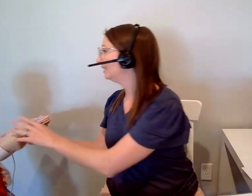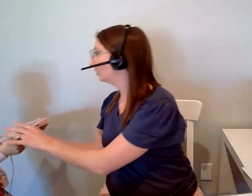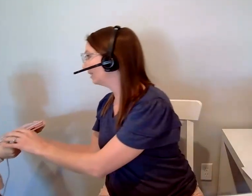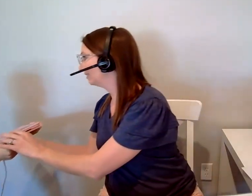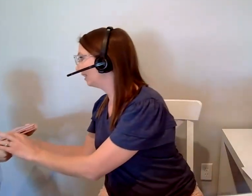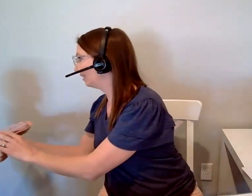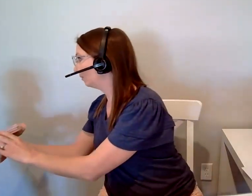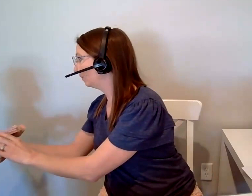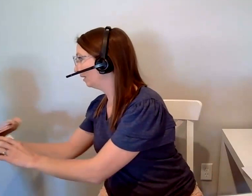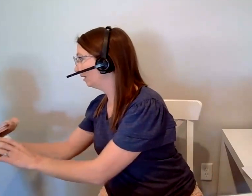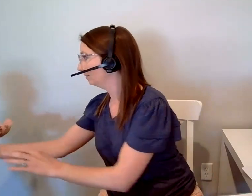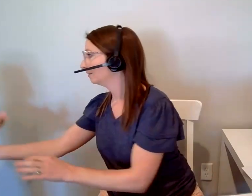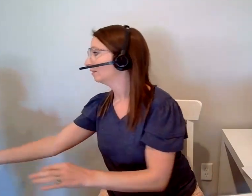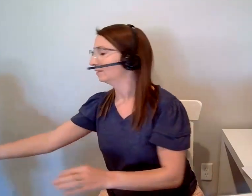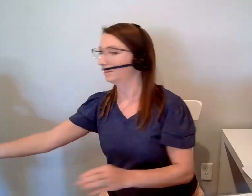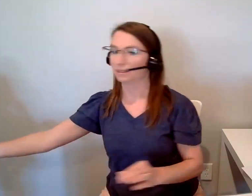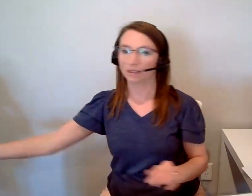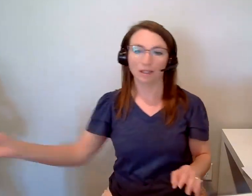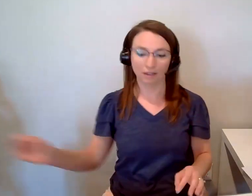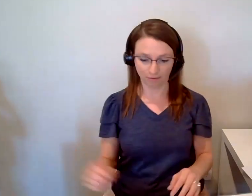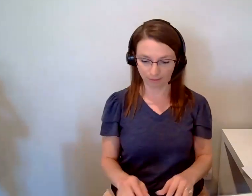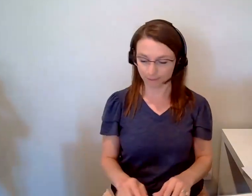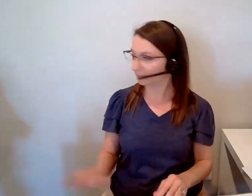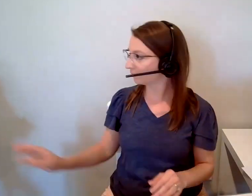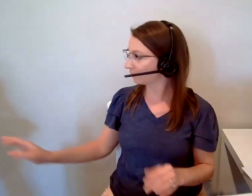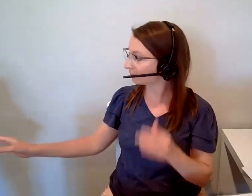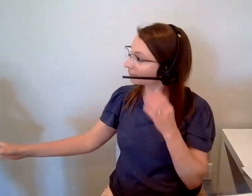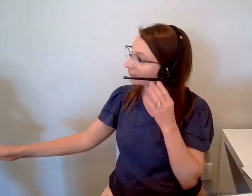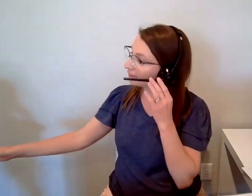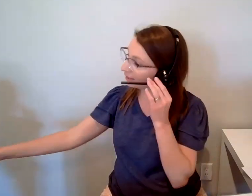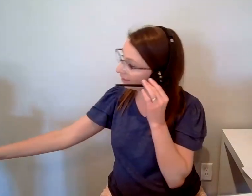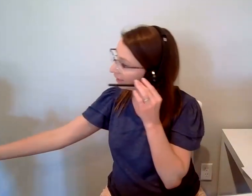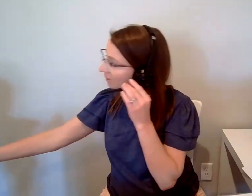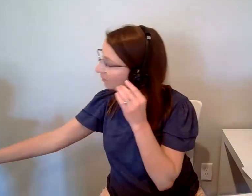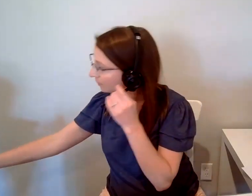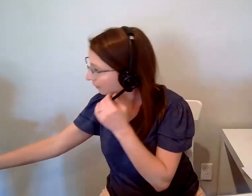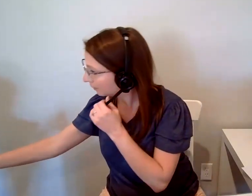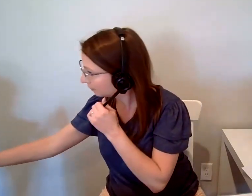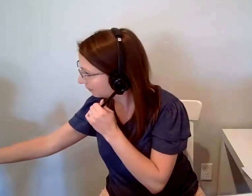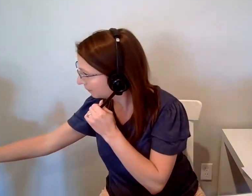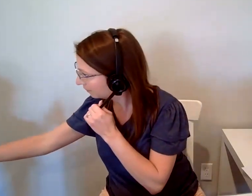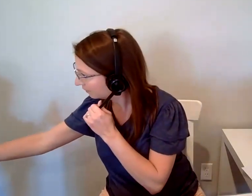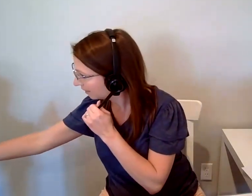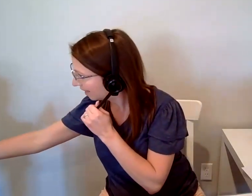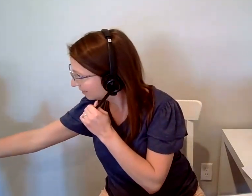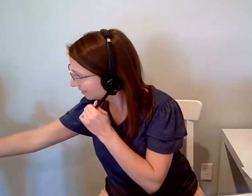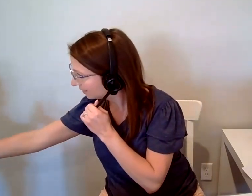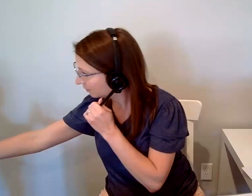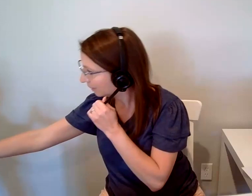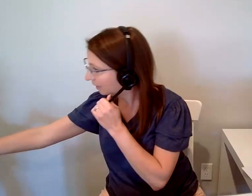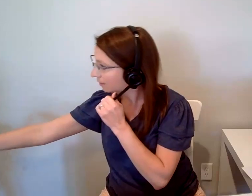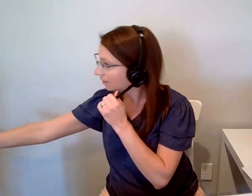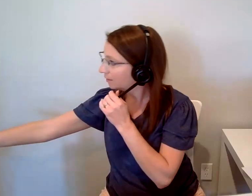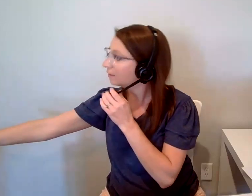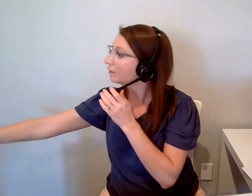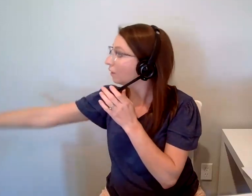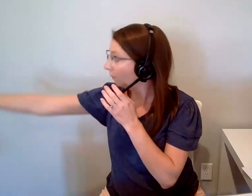You need to go ask Daddy, okay? Okay. I know, Steve. I'm in the middle of class.